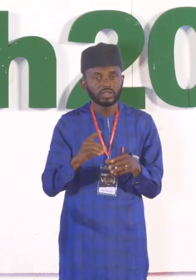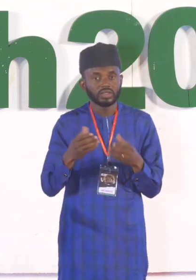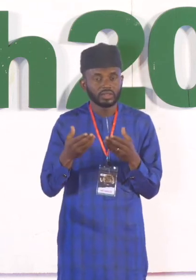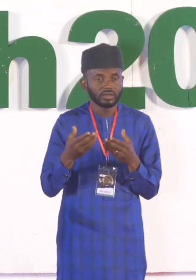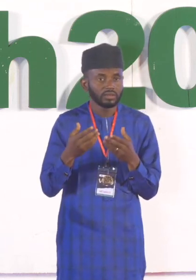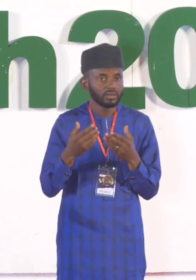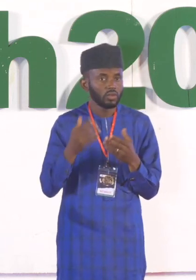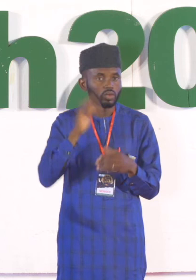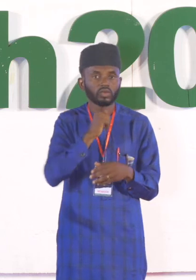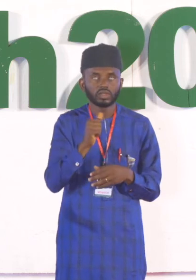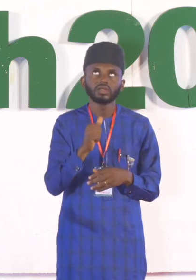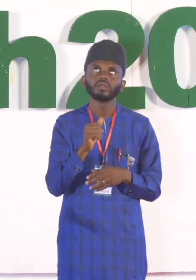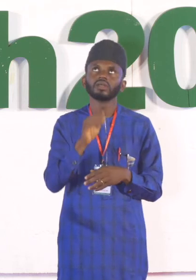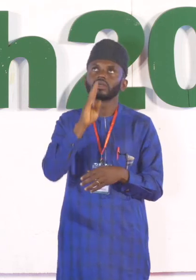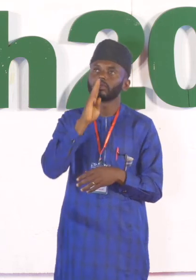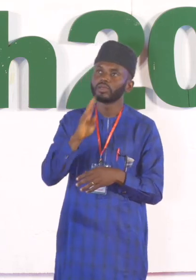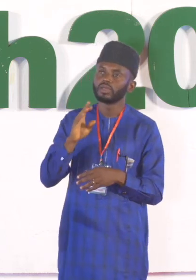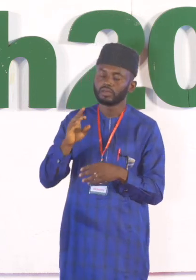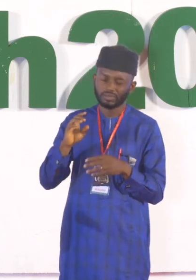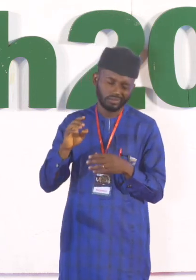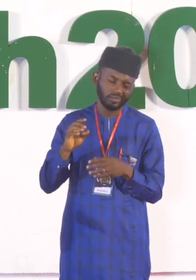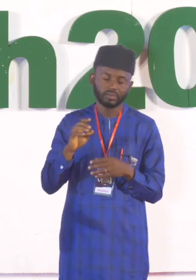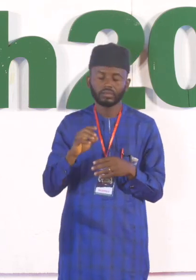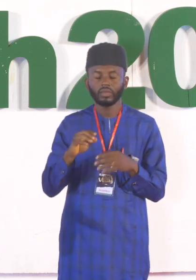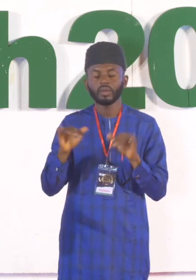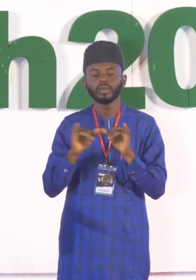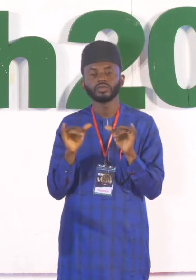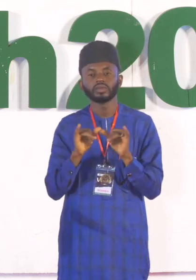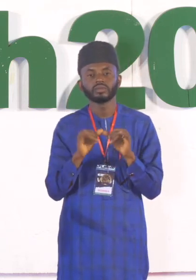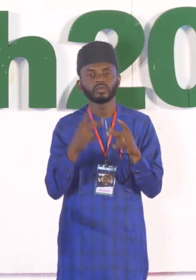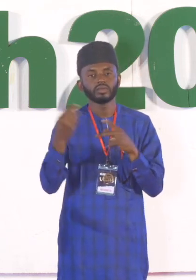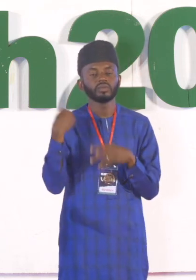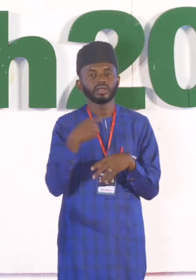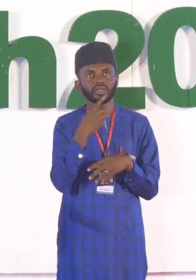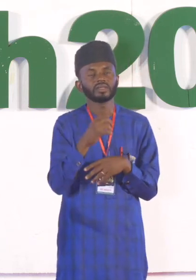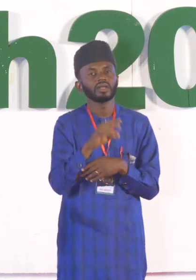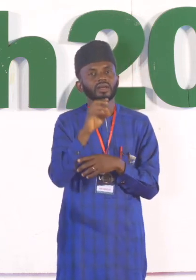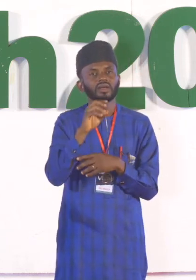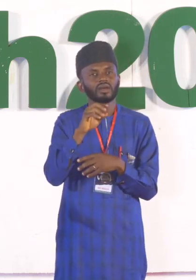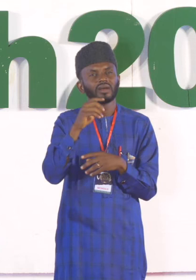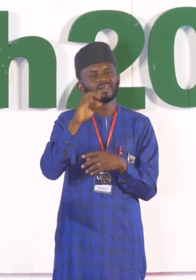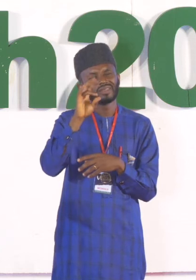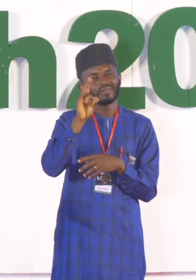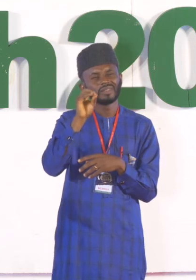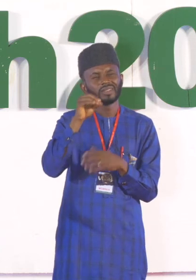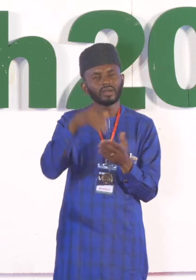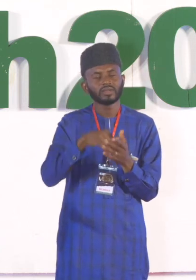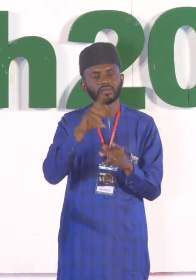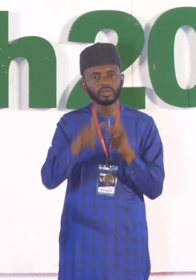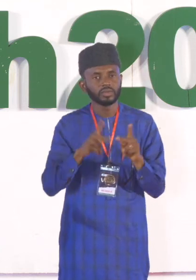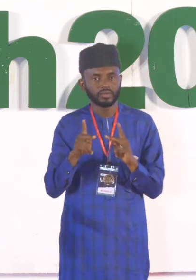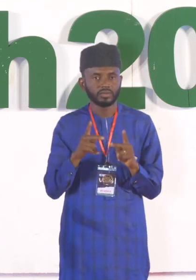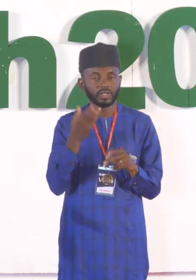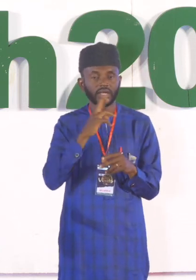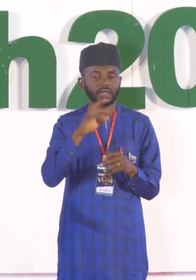people will not receive azab, no hisab. And that 70,000,